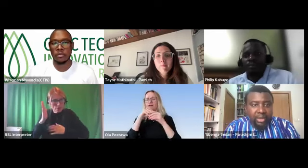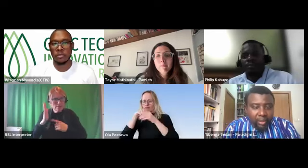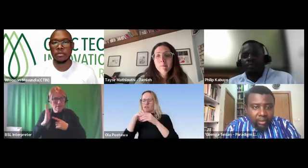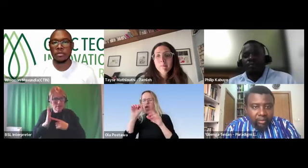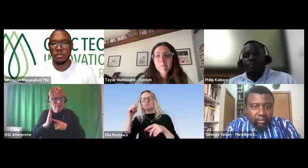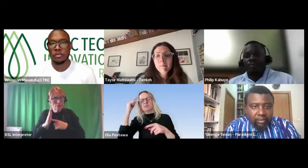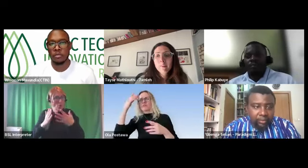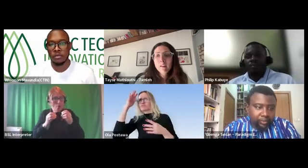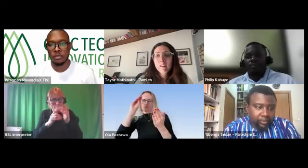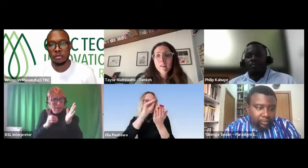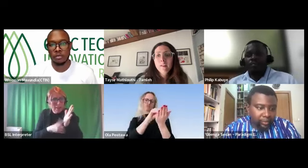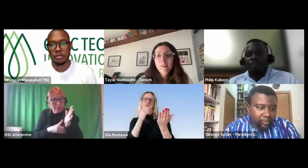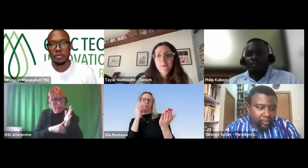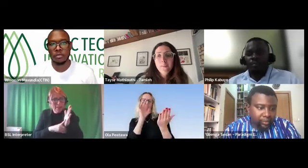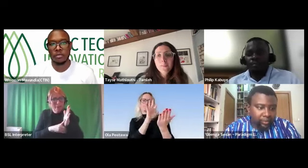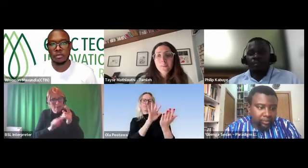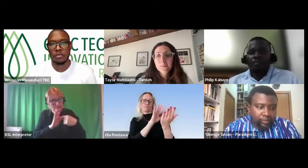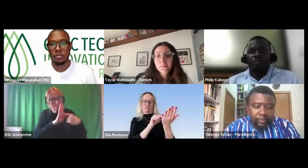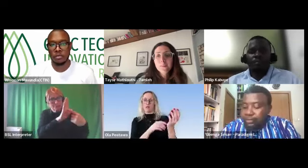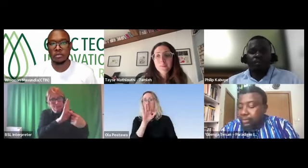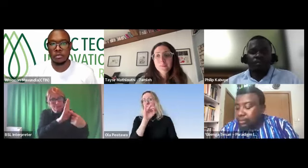or drafting a bill.